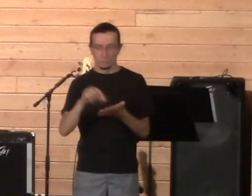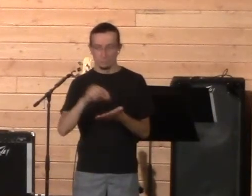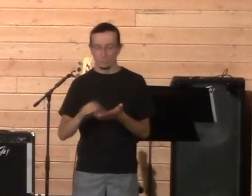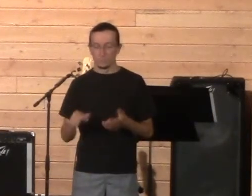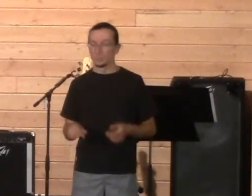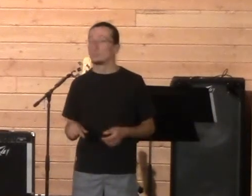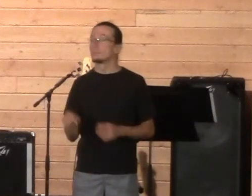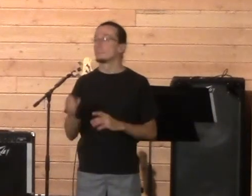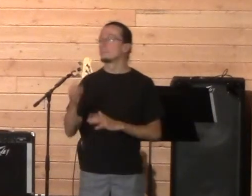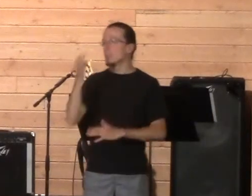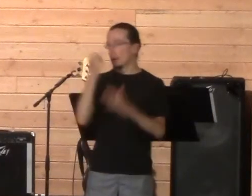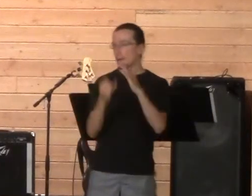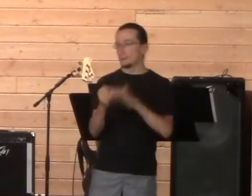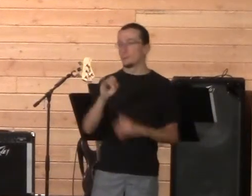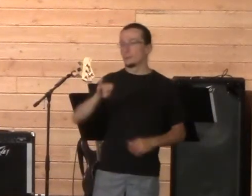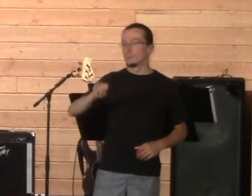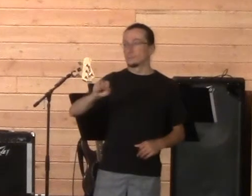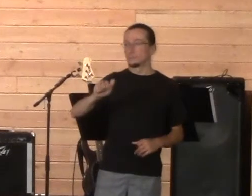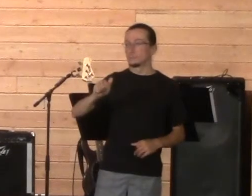Isaiah